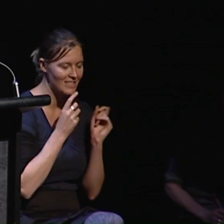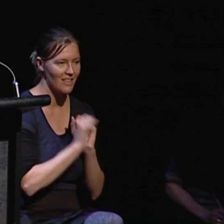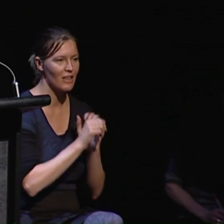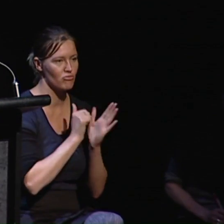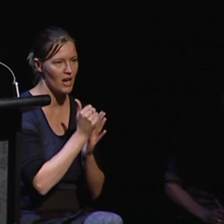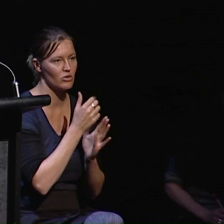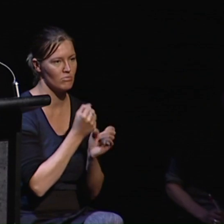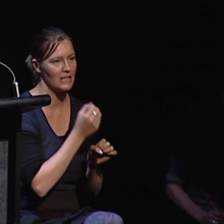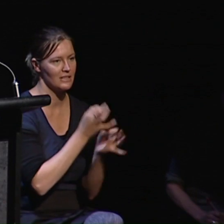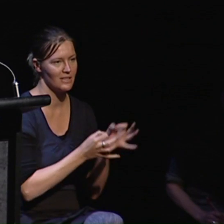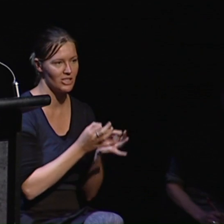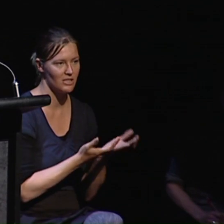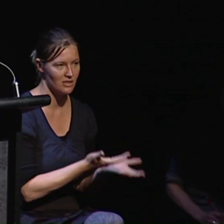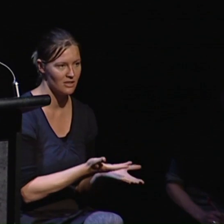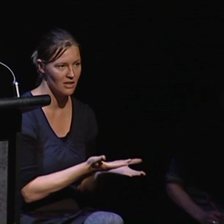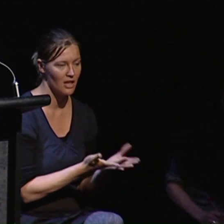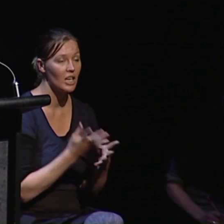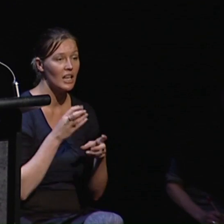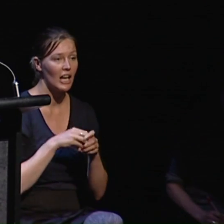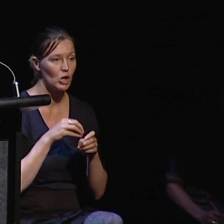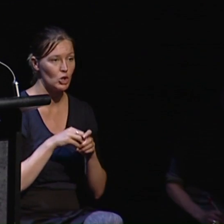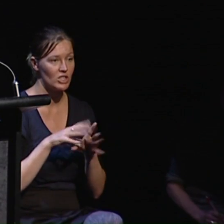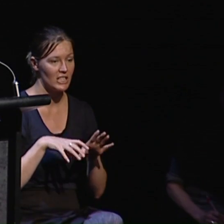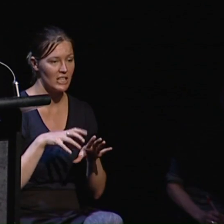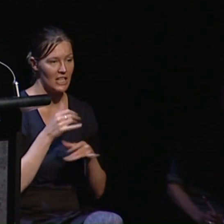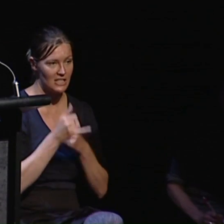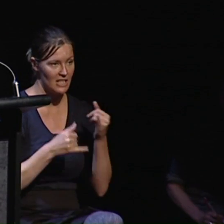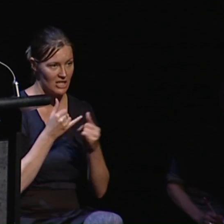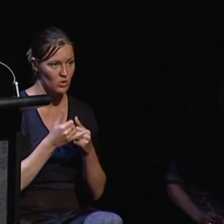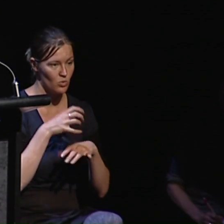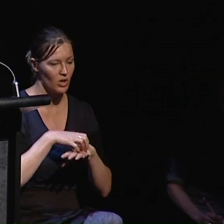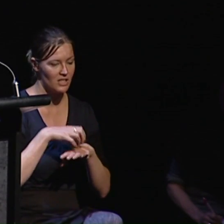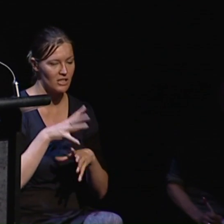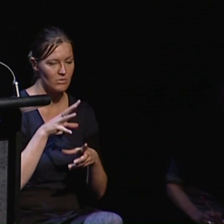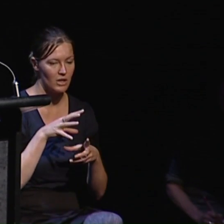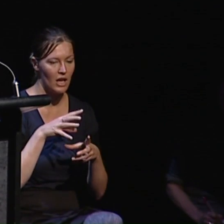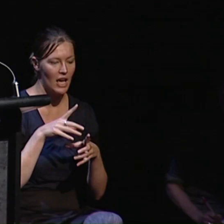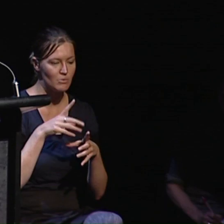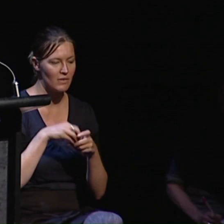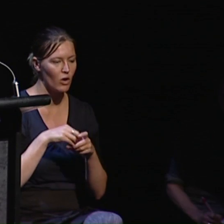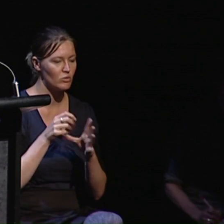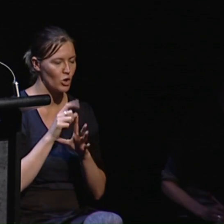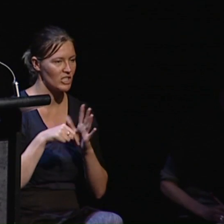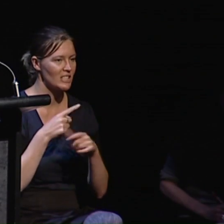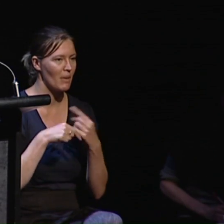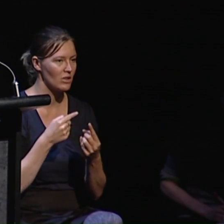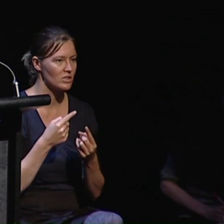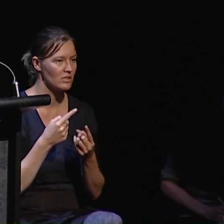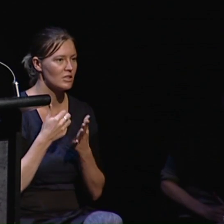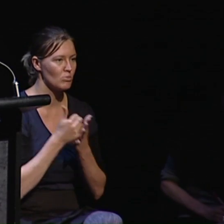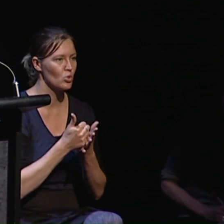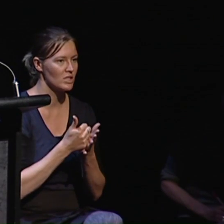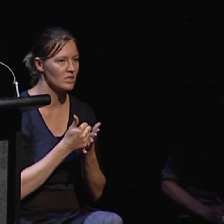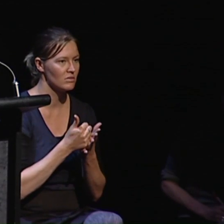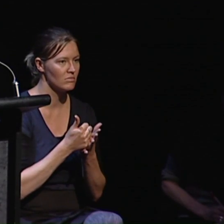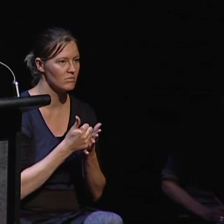what Inclusion International has been involved in a number of places is innovative projects around supported decision-making to develop models